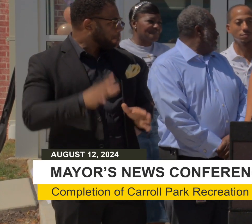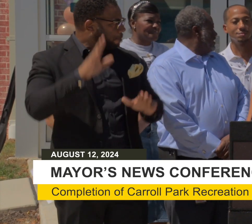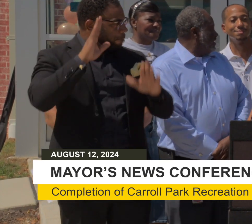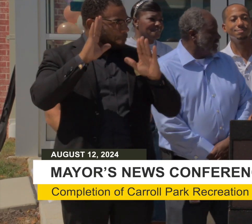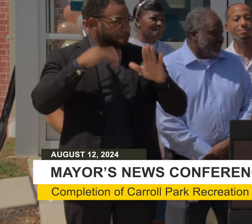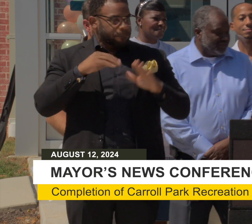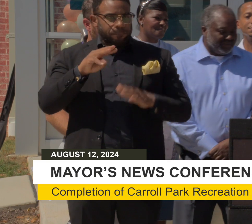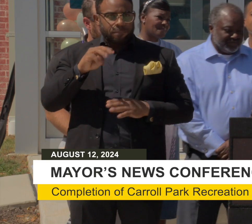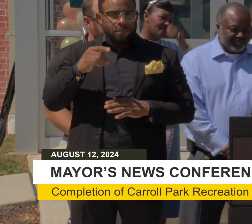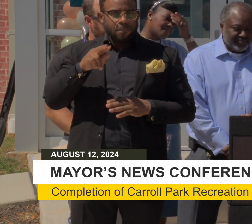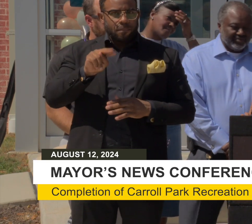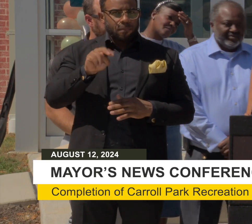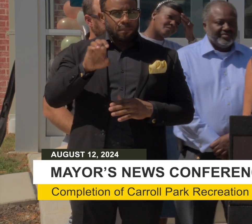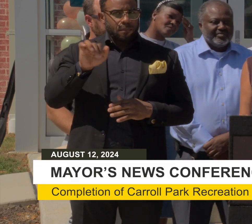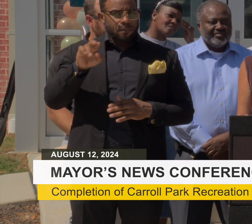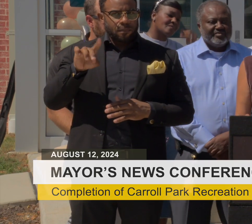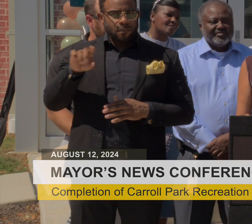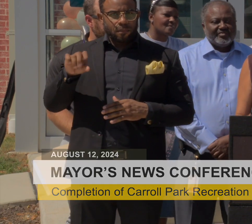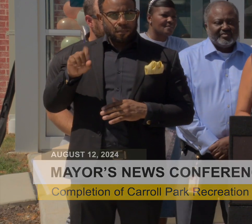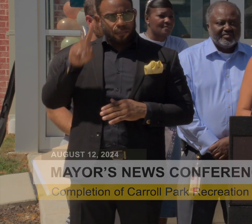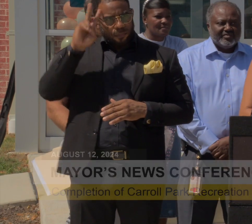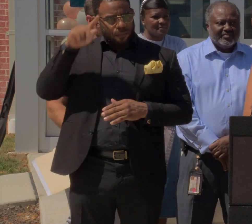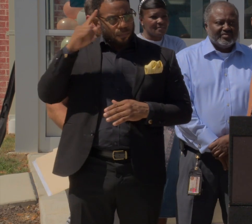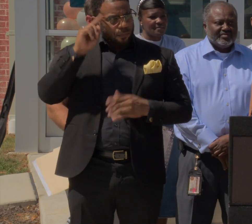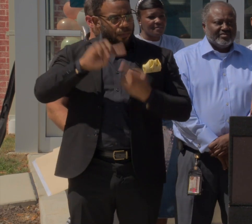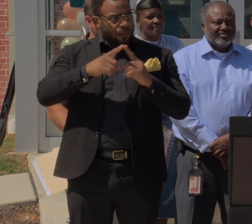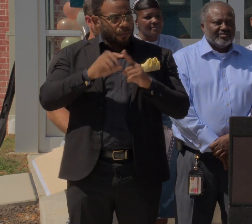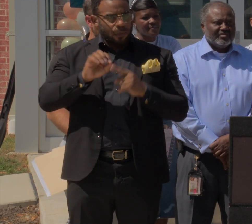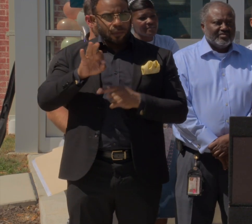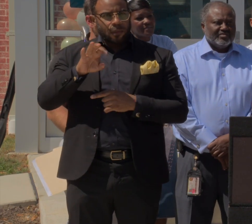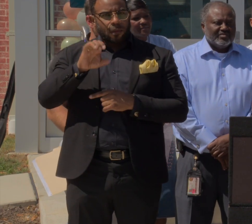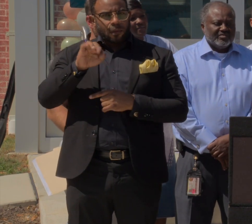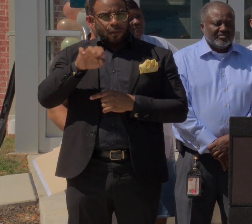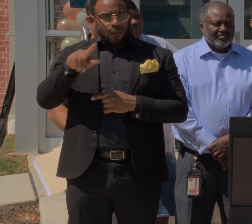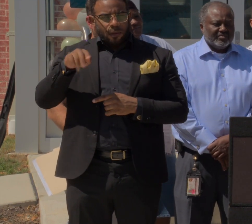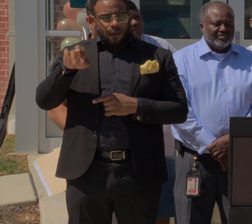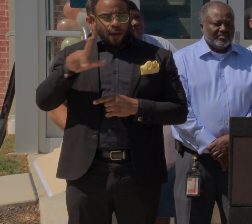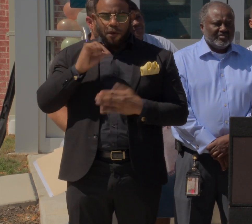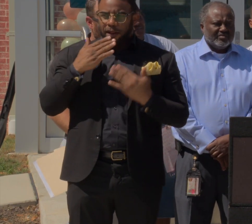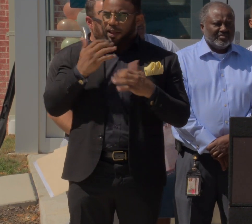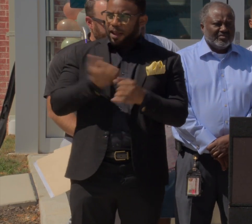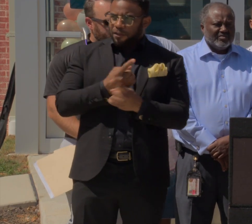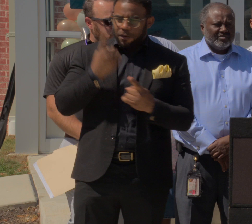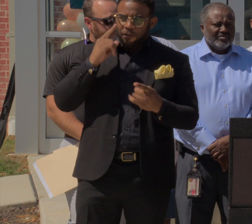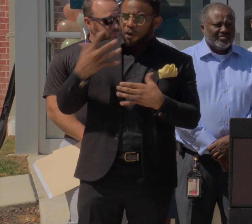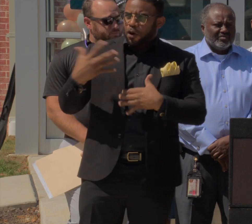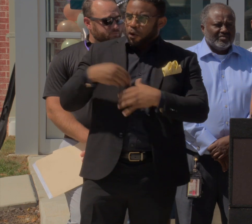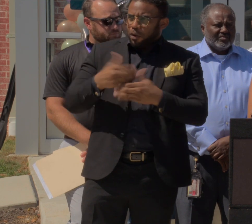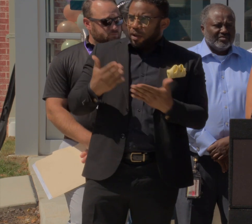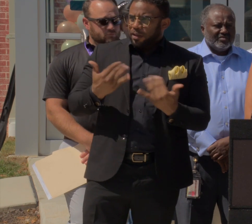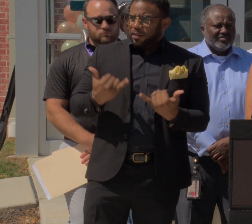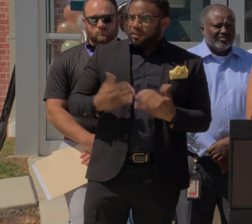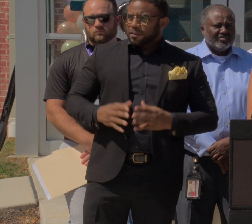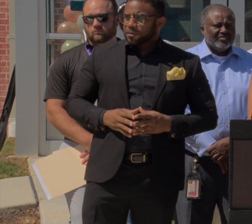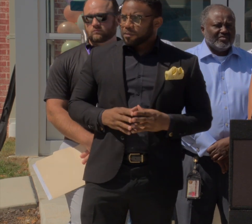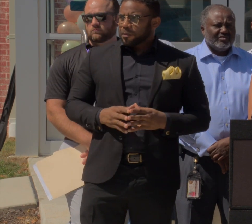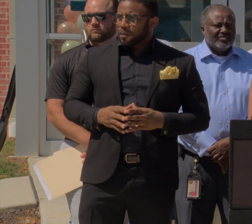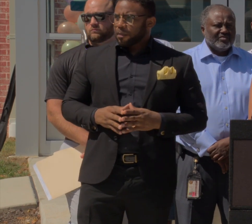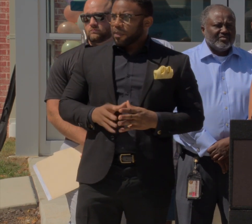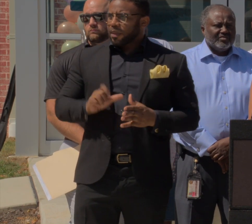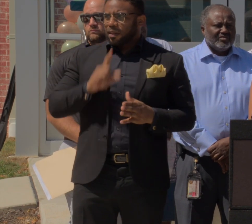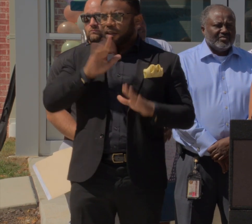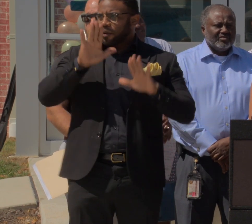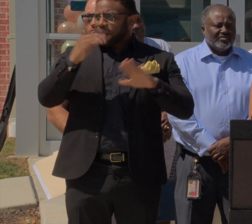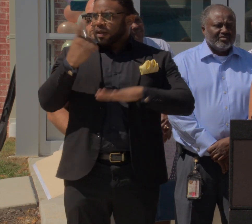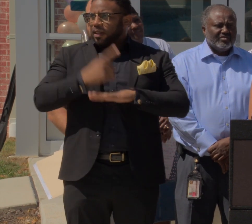Hello, I'm Megan Cardoso, Vice President for Friends of Carroll Park. I want to thank everyone for including us here today. This is a